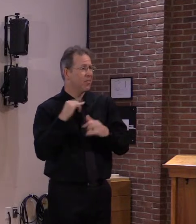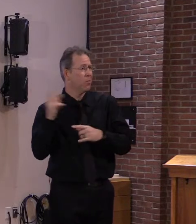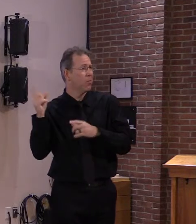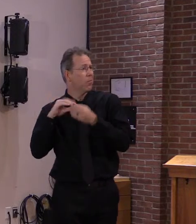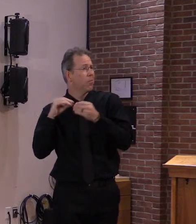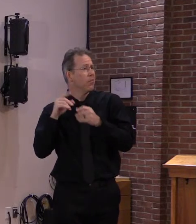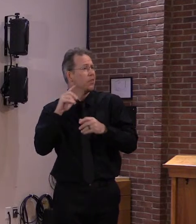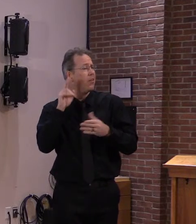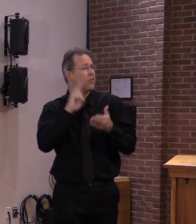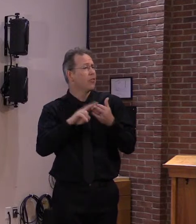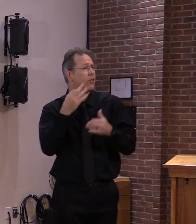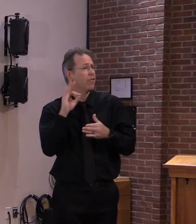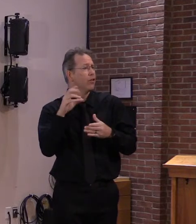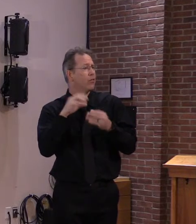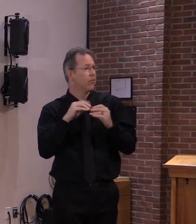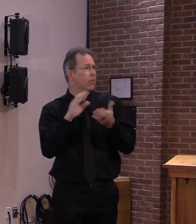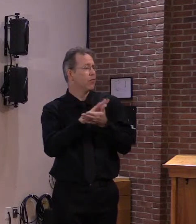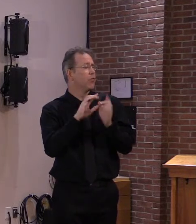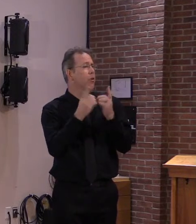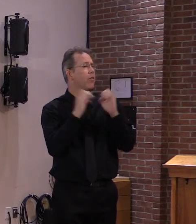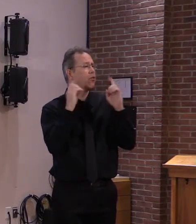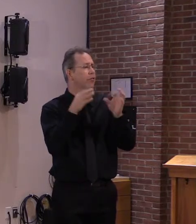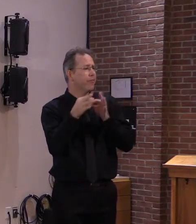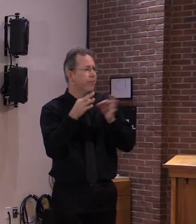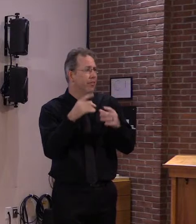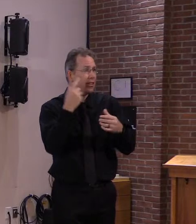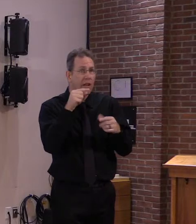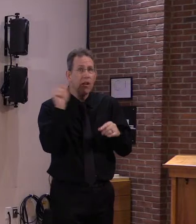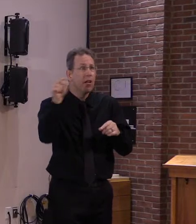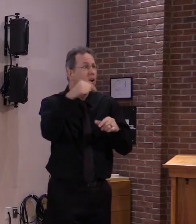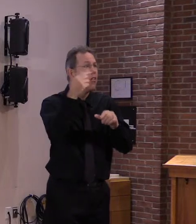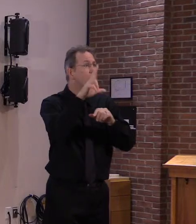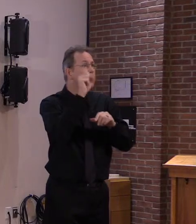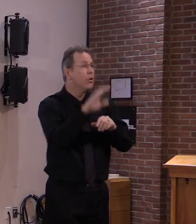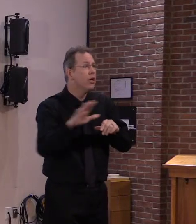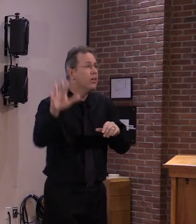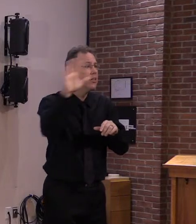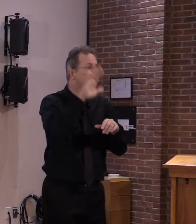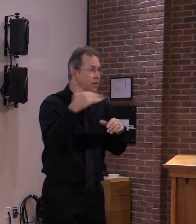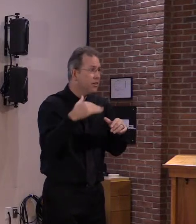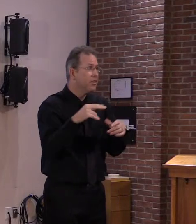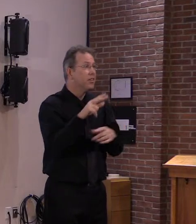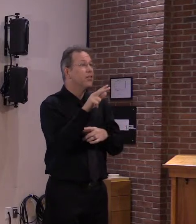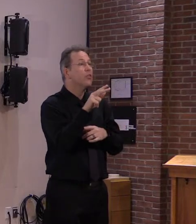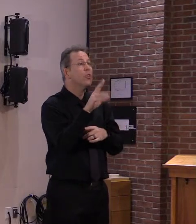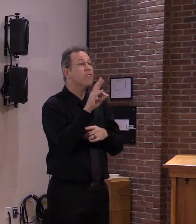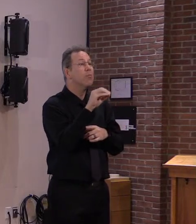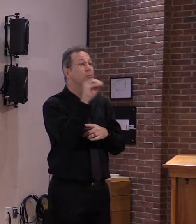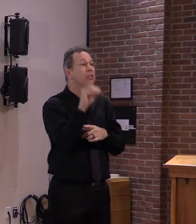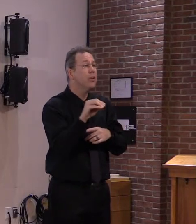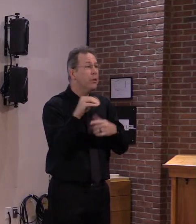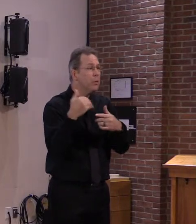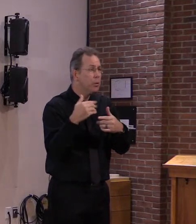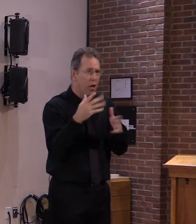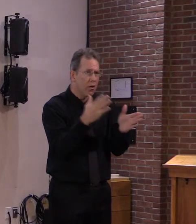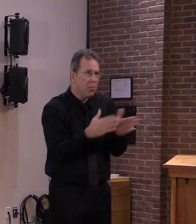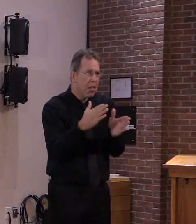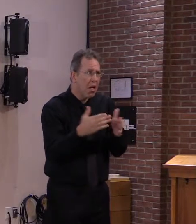district, which, as folks should know, has some fairly unique geographical challenges from a logistics perspective. In his email, he